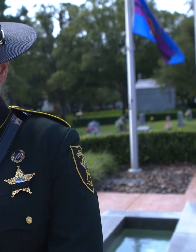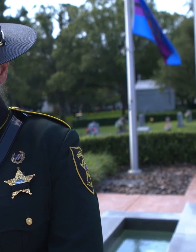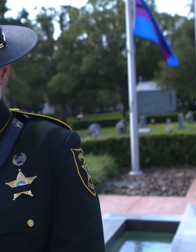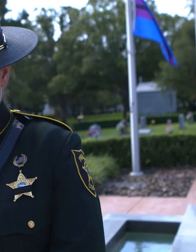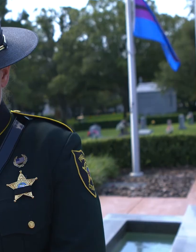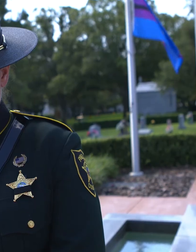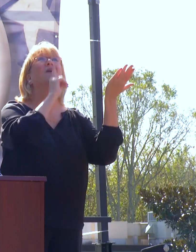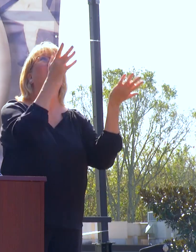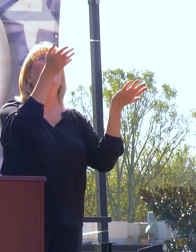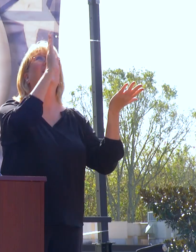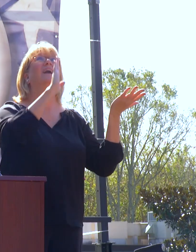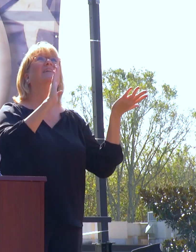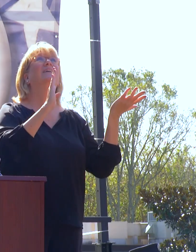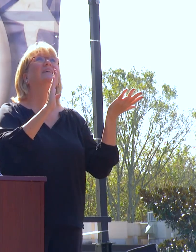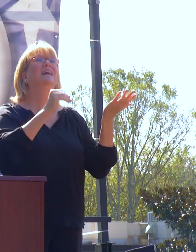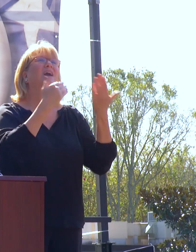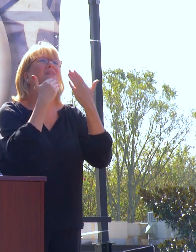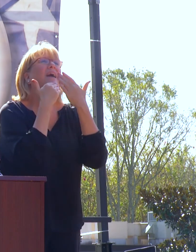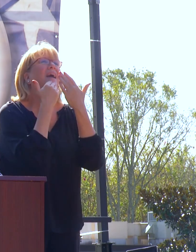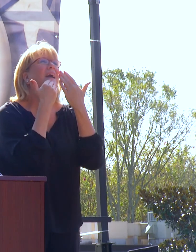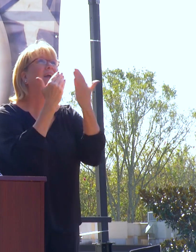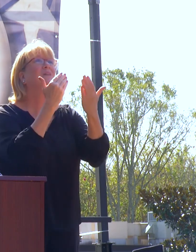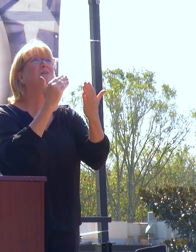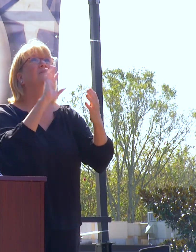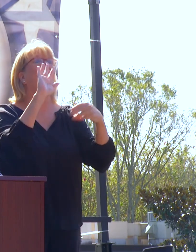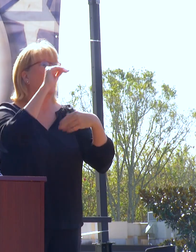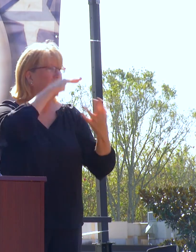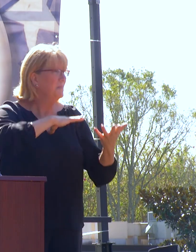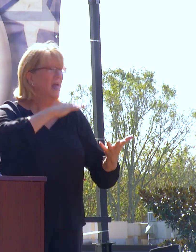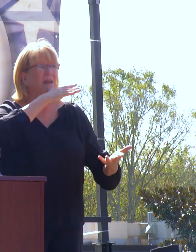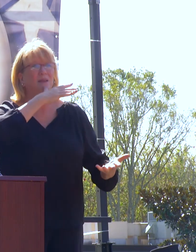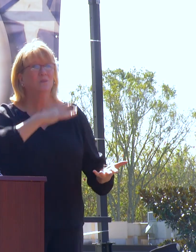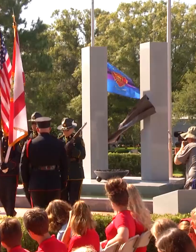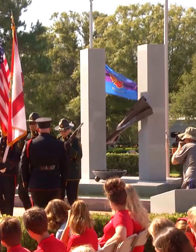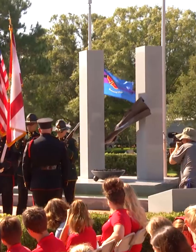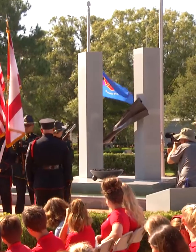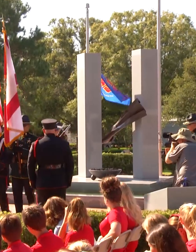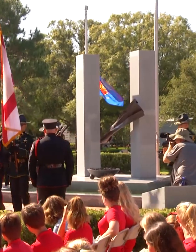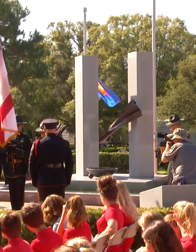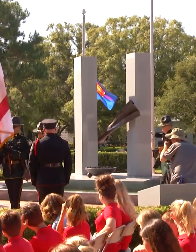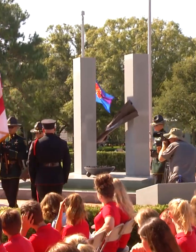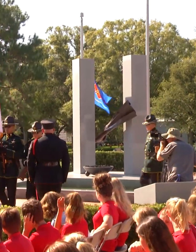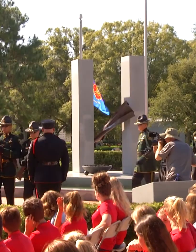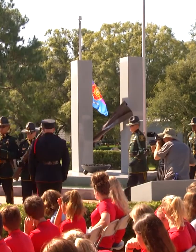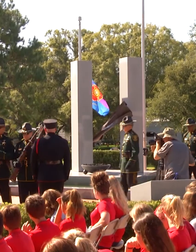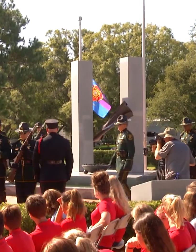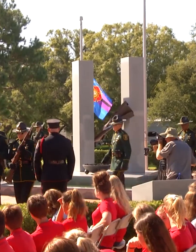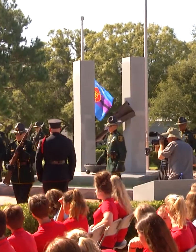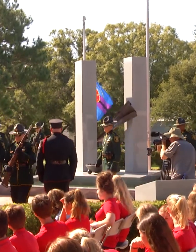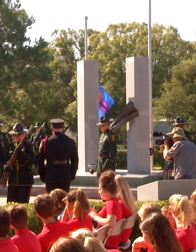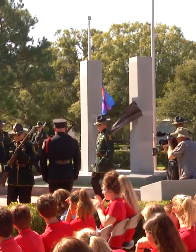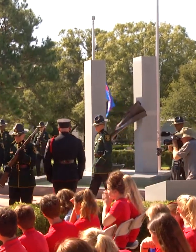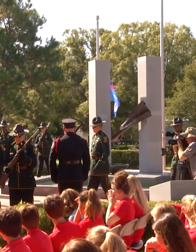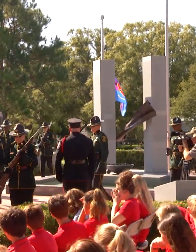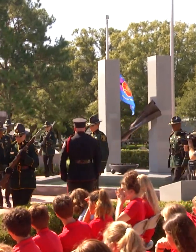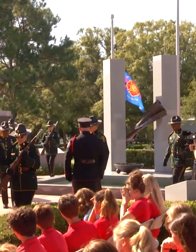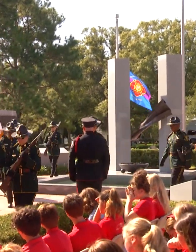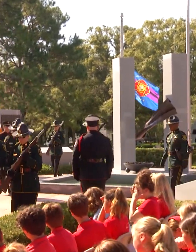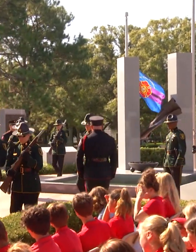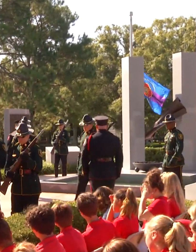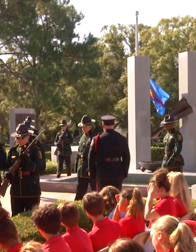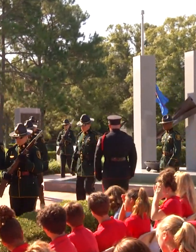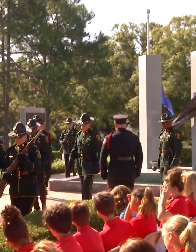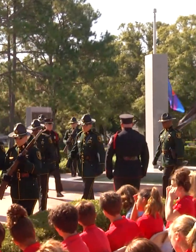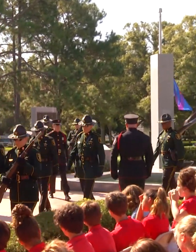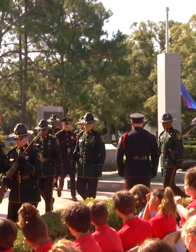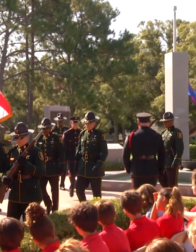you are. And so I just thank you for all these men and women who have served, who are serving, who are building this amazing community.